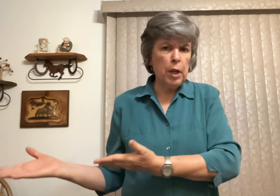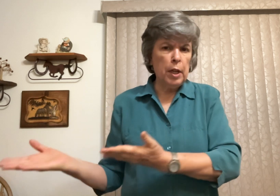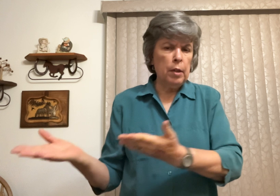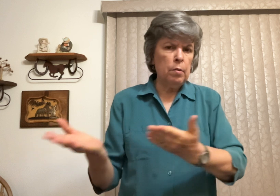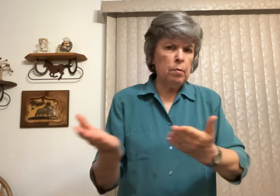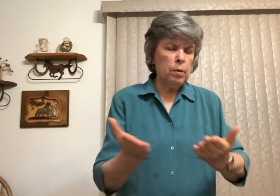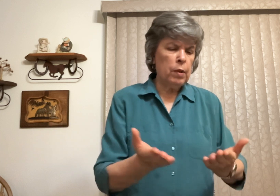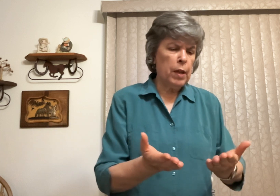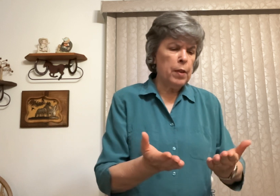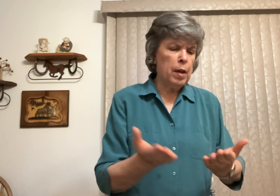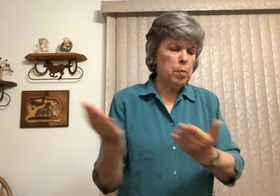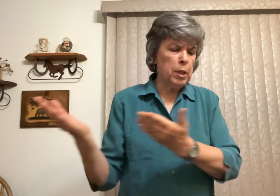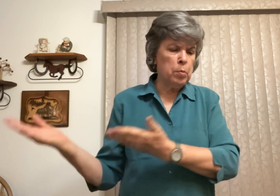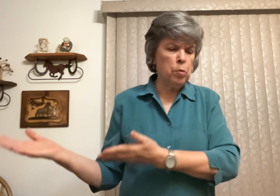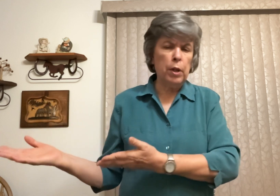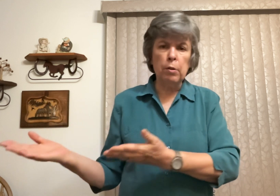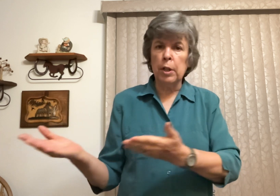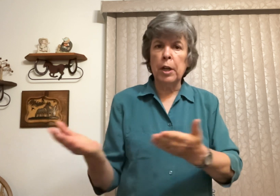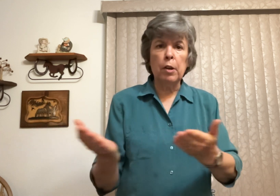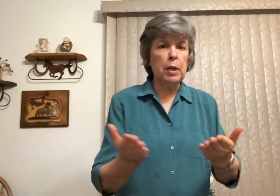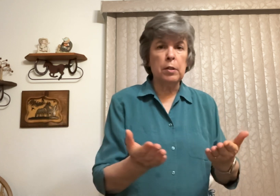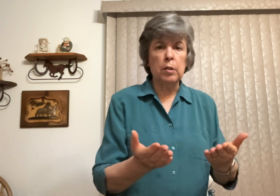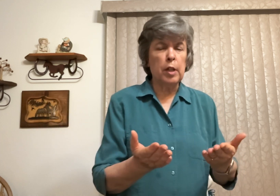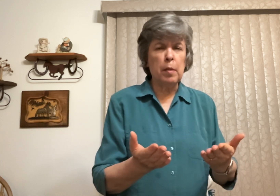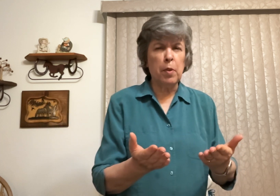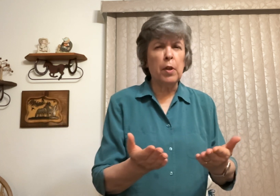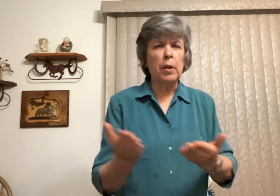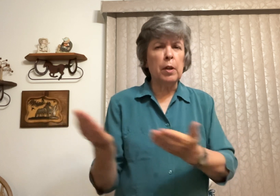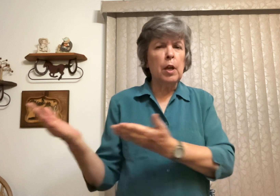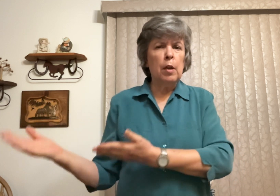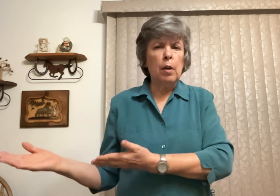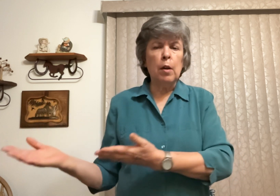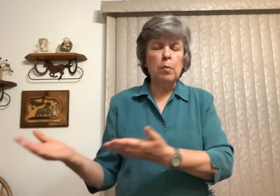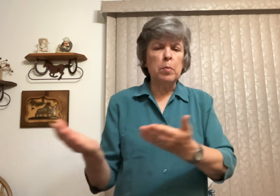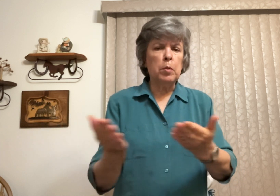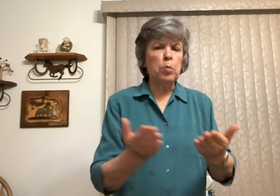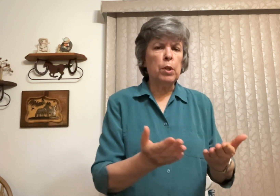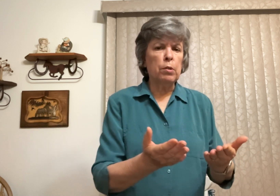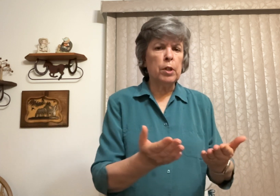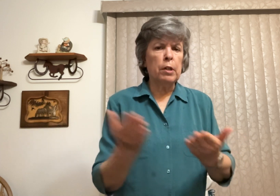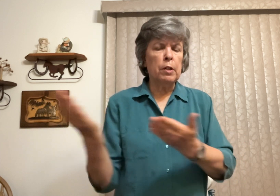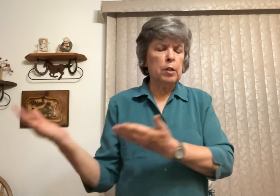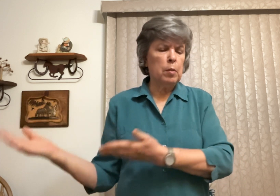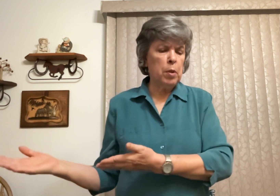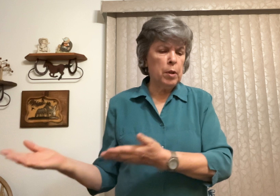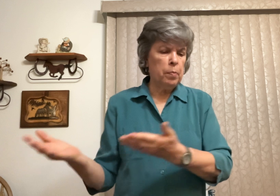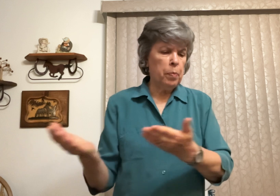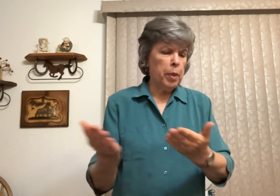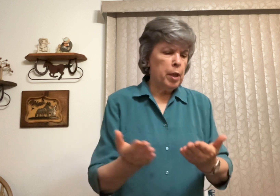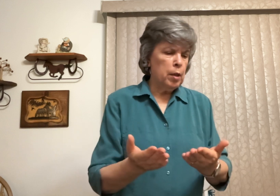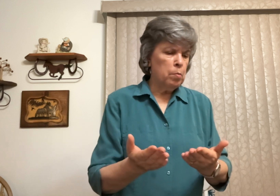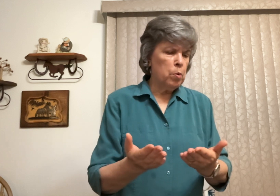bringing. We've had that. That's bring or carry. It's the same thing. To bring or carry something.